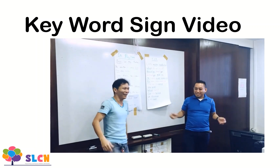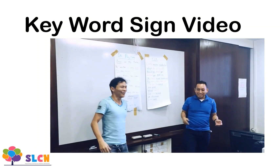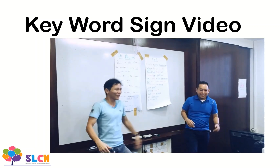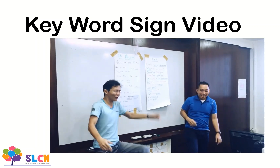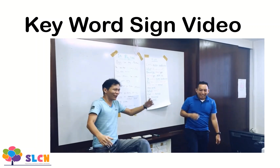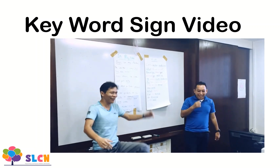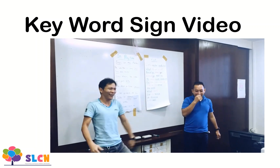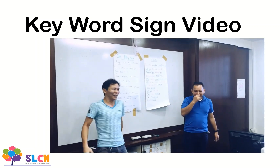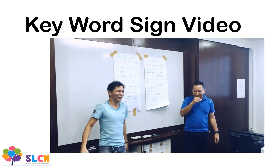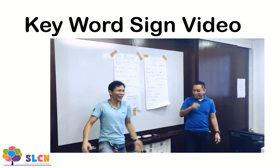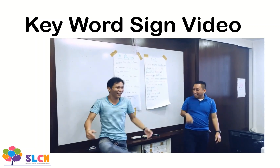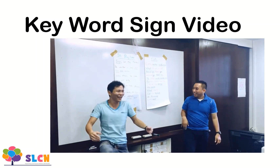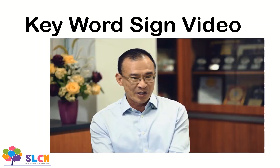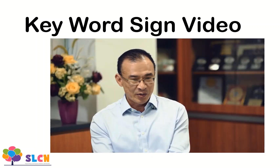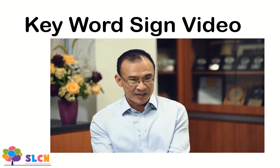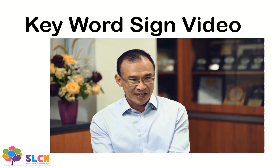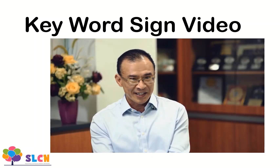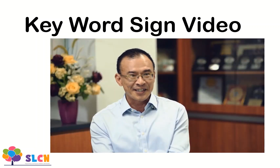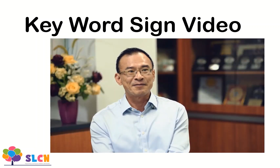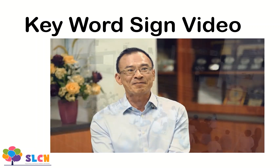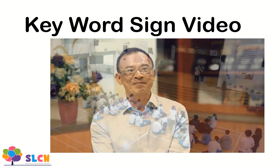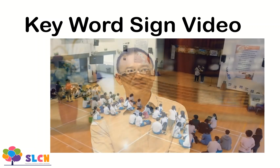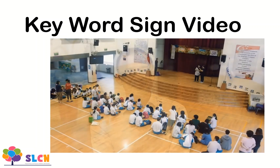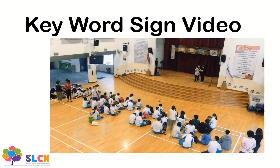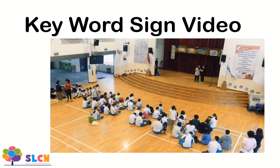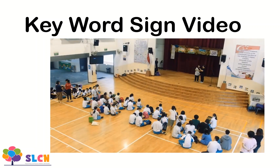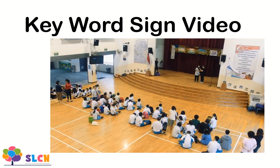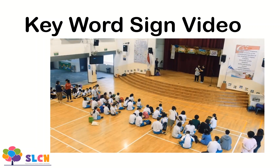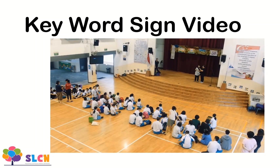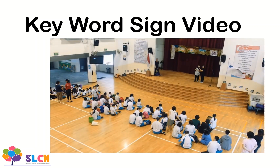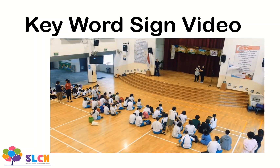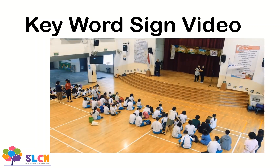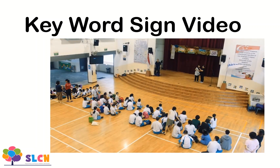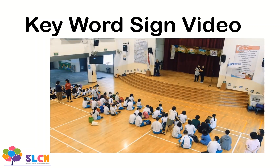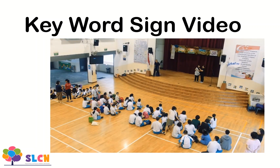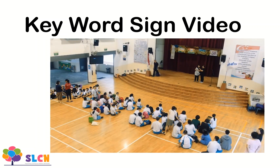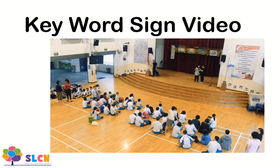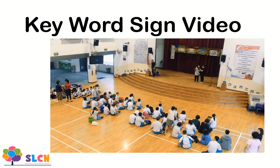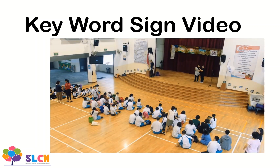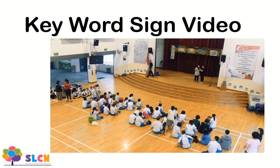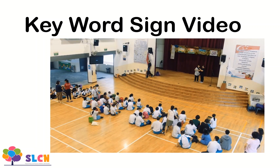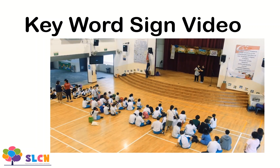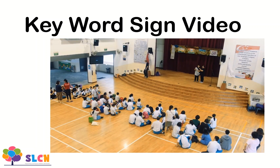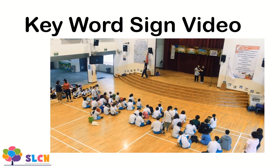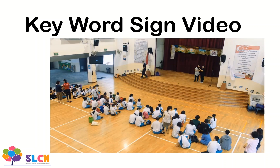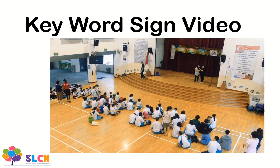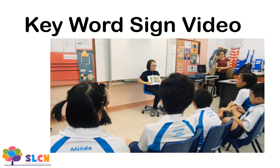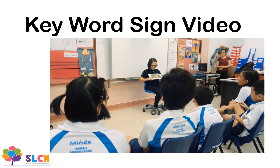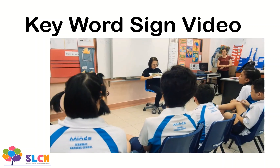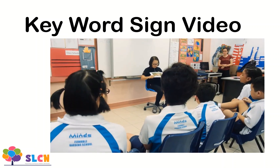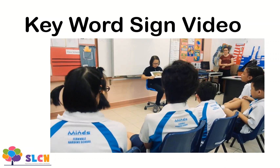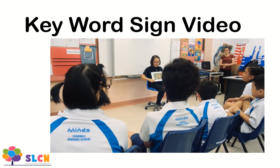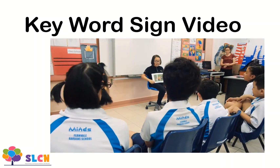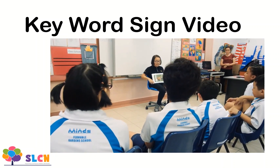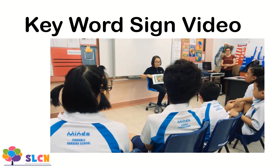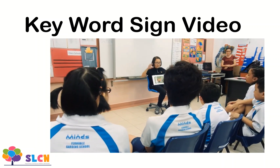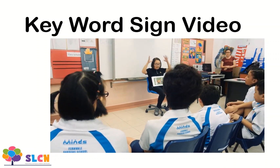skills and knowledge in keyword signing. Keyword sign may be likened to learning a new language or embracing a new culture